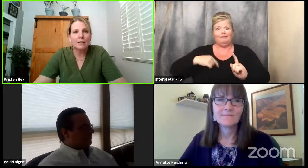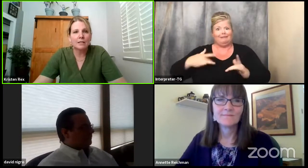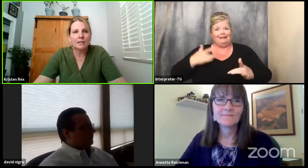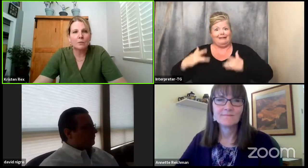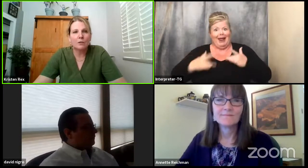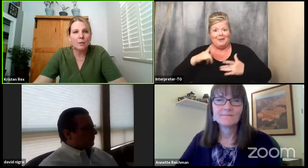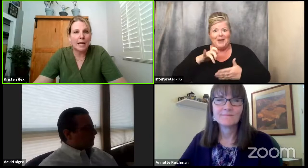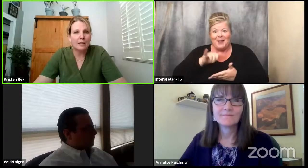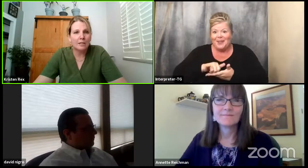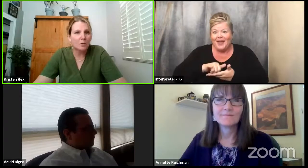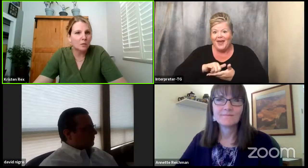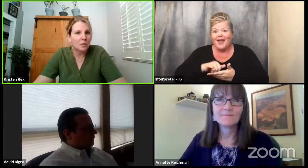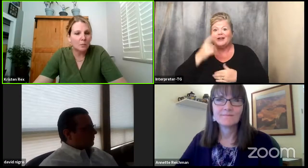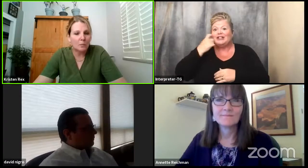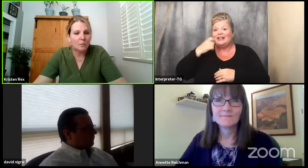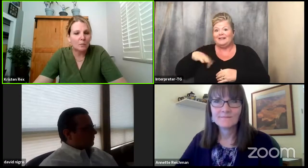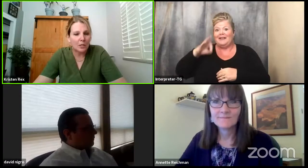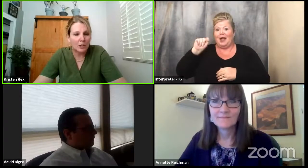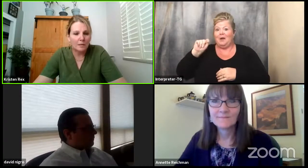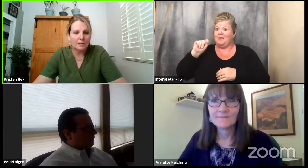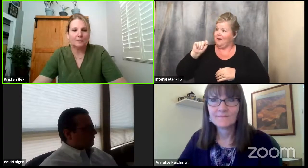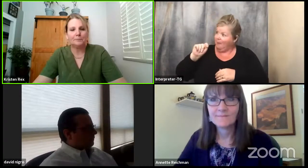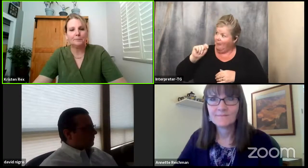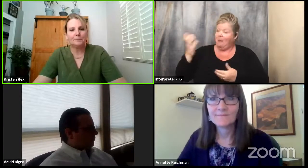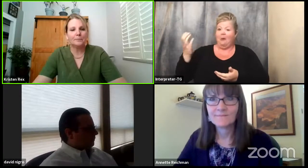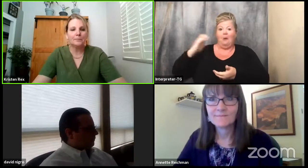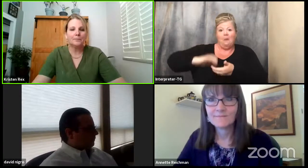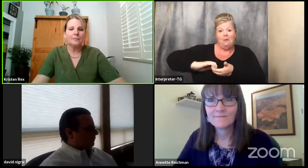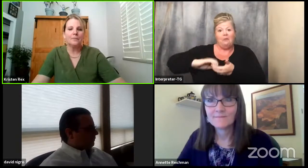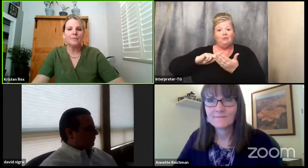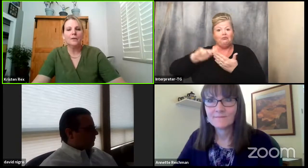out that we've been asked to do this project.